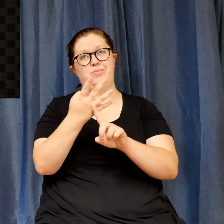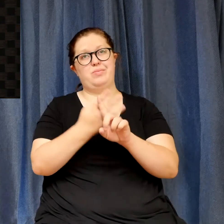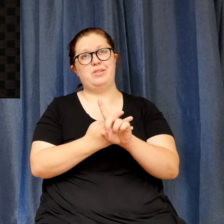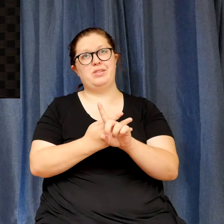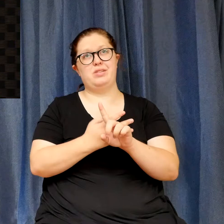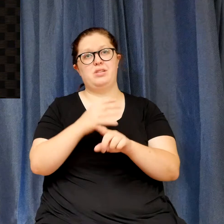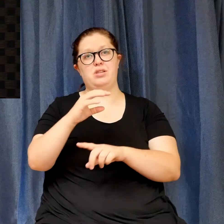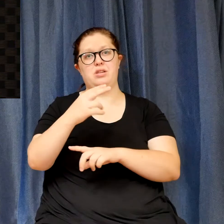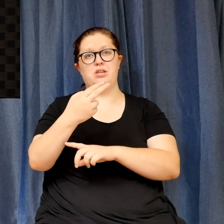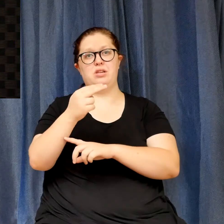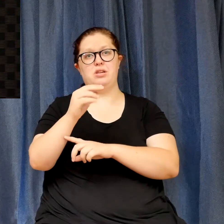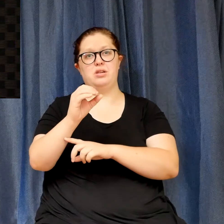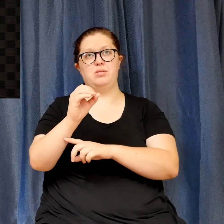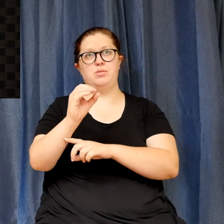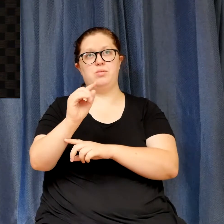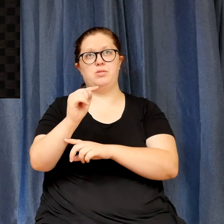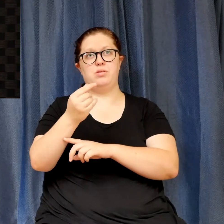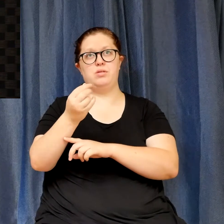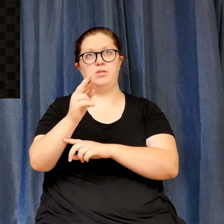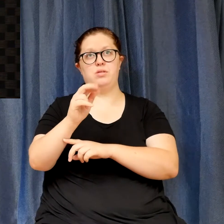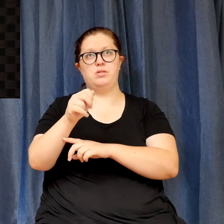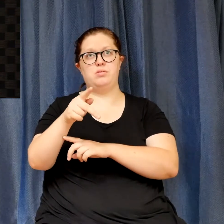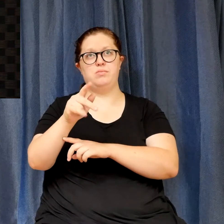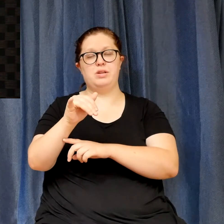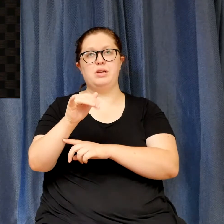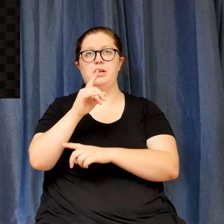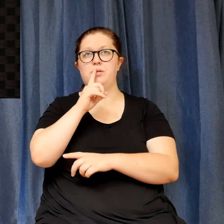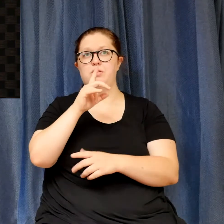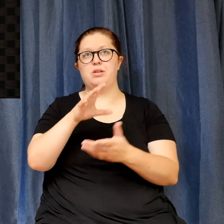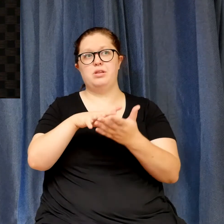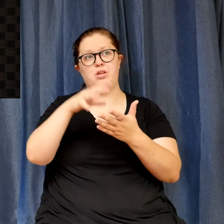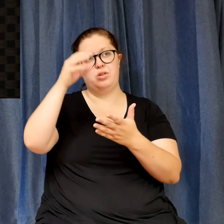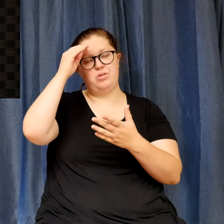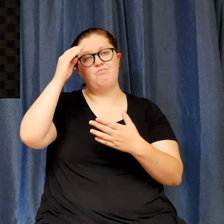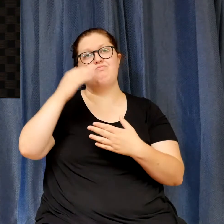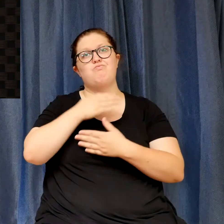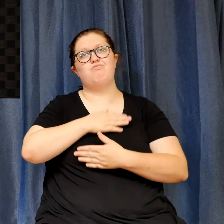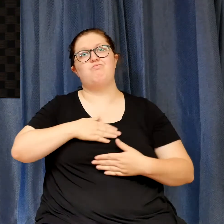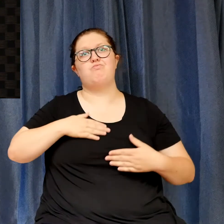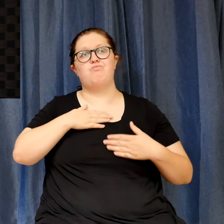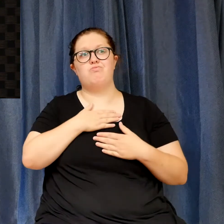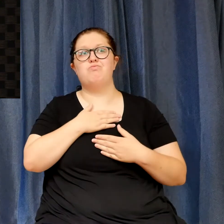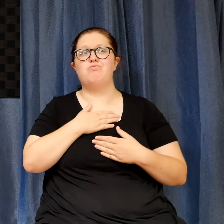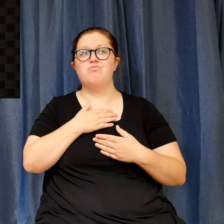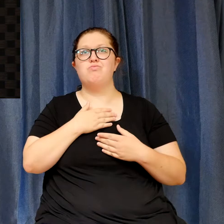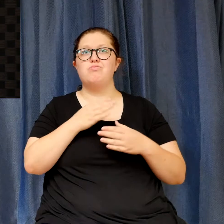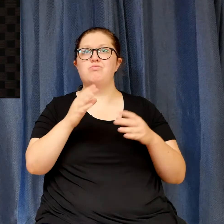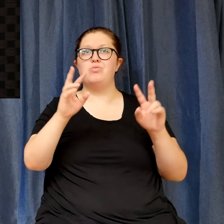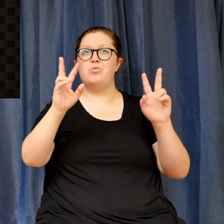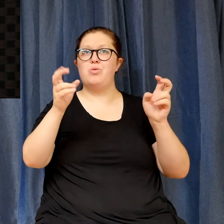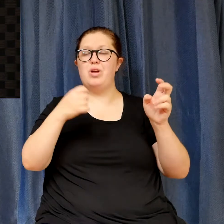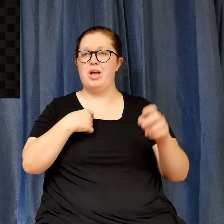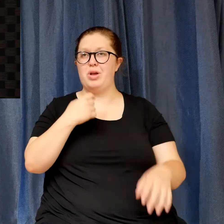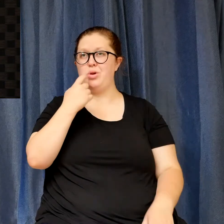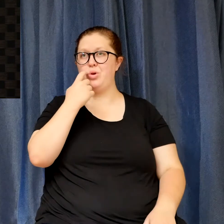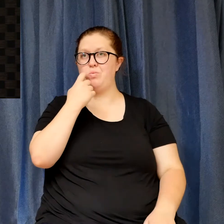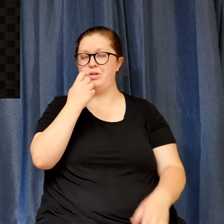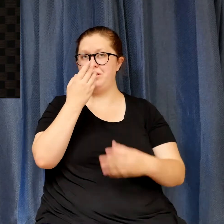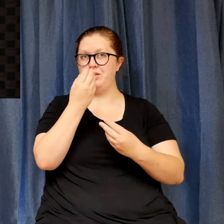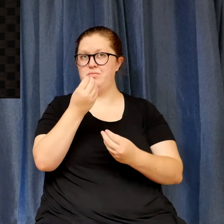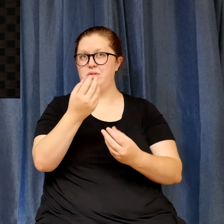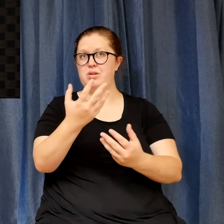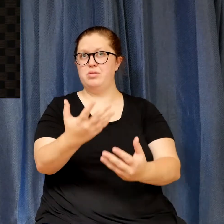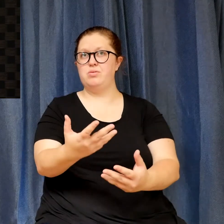of chemotherapy, I really learned and appreciated these words I just read. And of course, many years